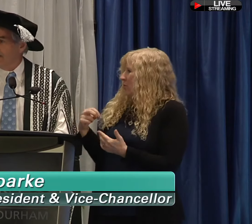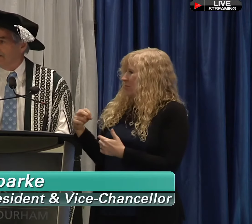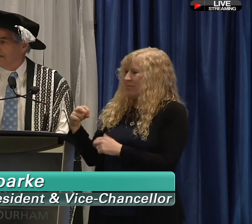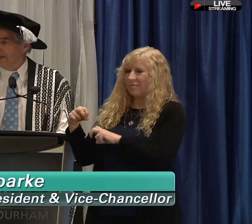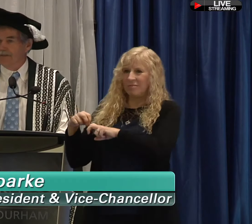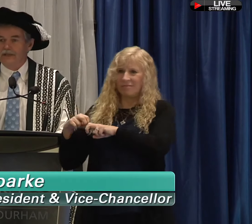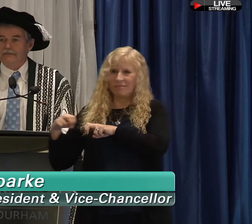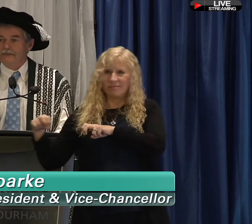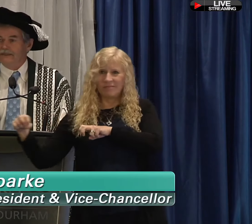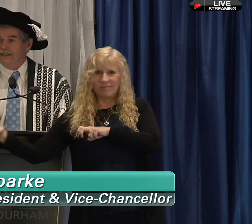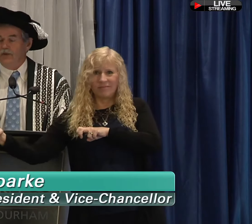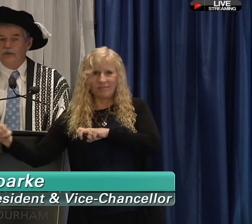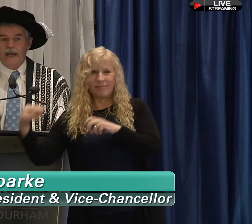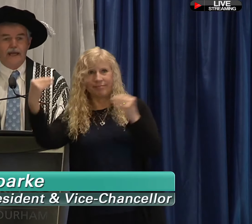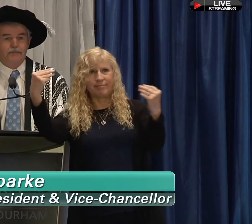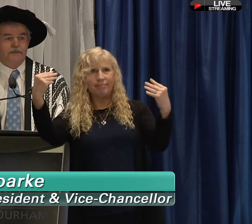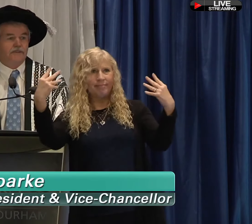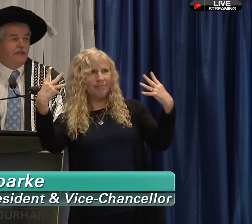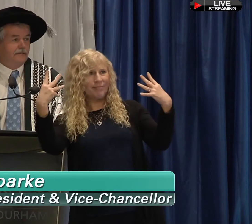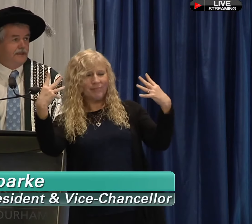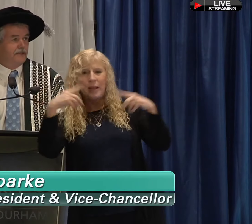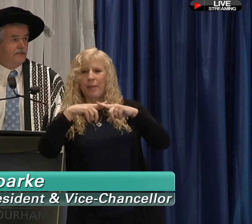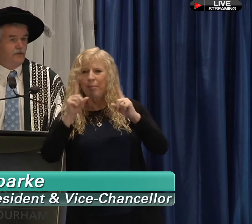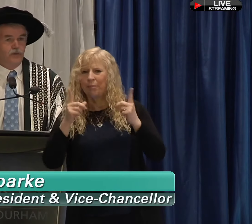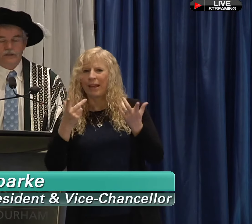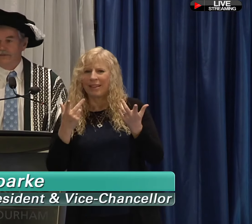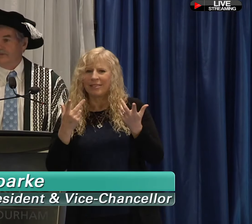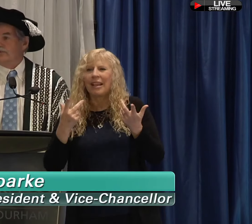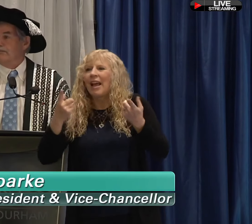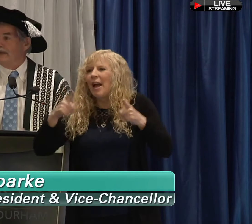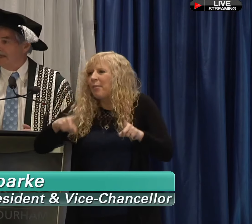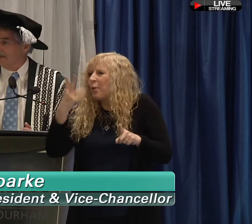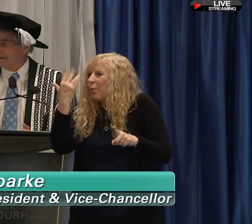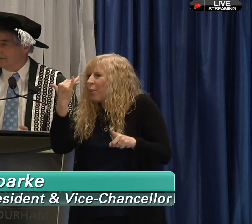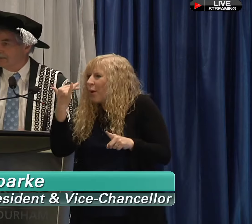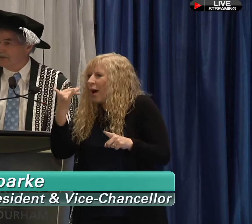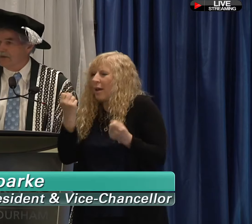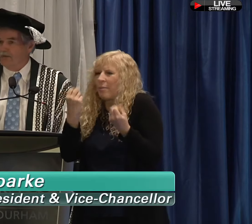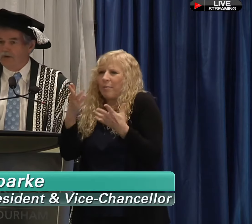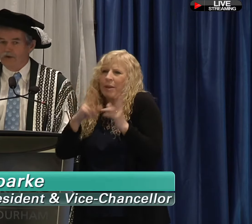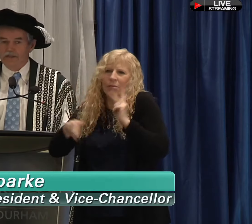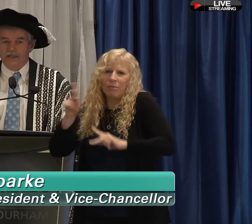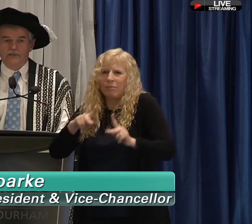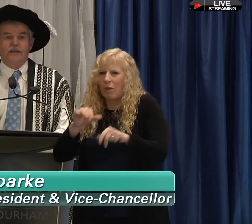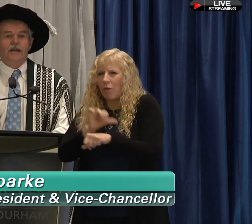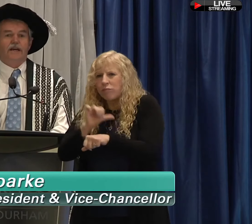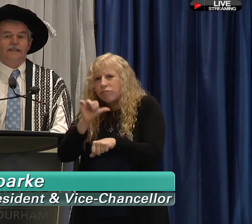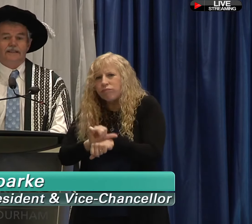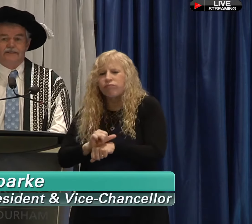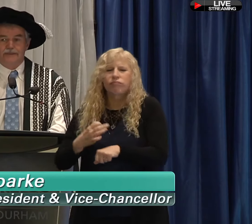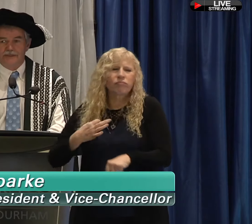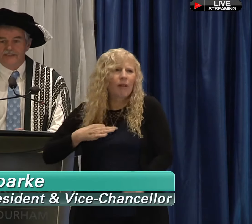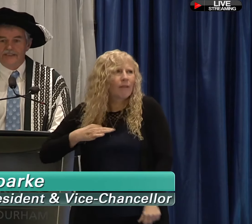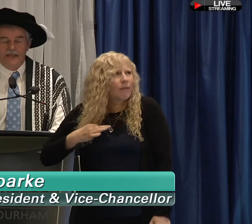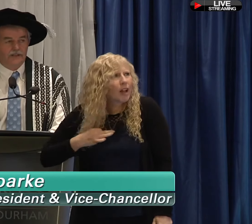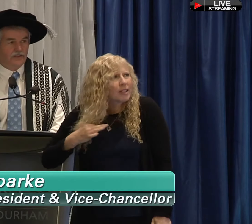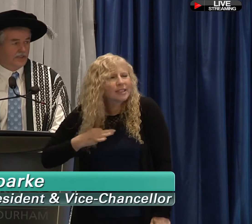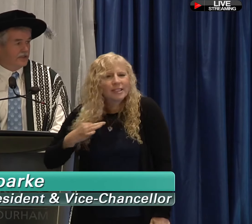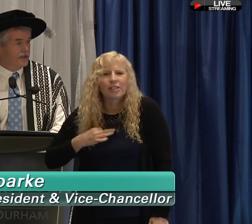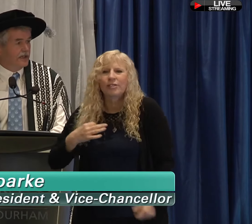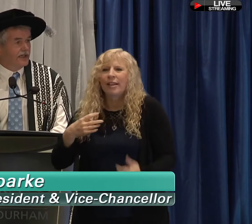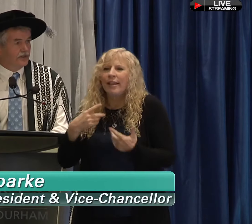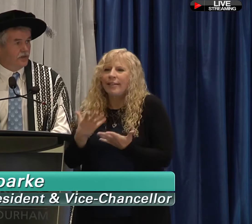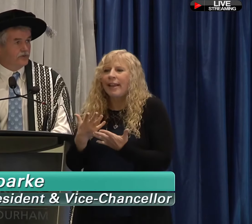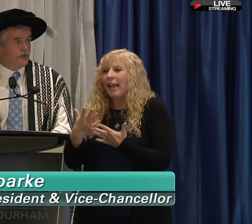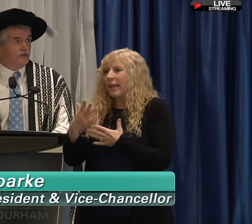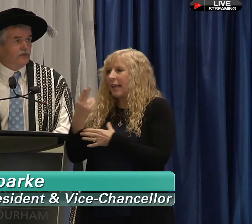on the limelight, but it only happens because of the work of a tremendous number of volunteers. I think of them as the